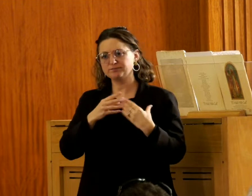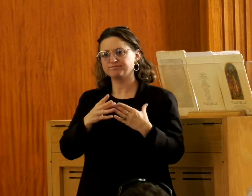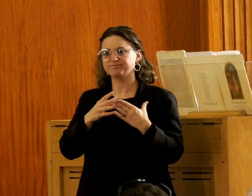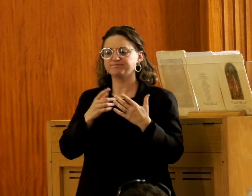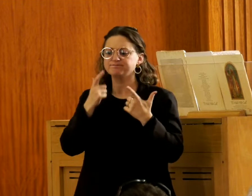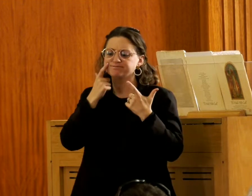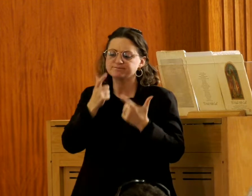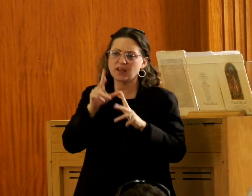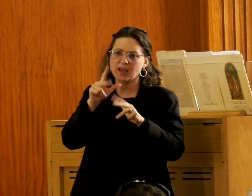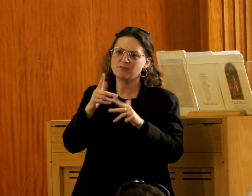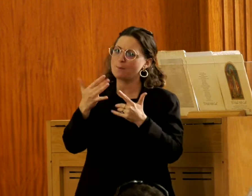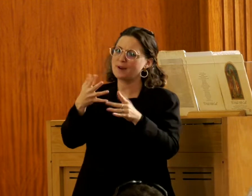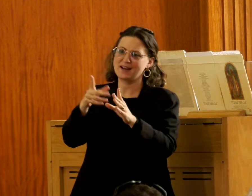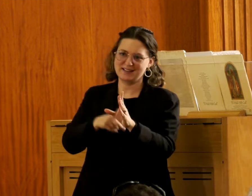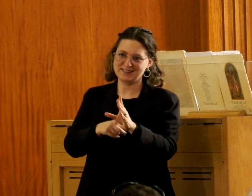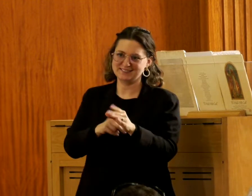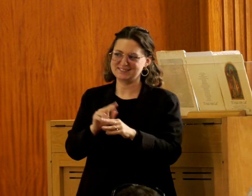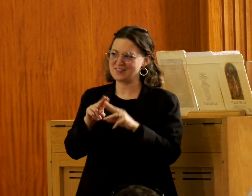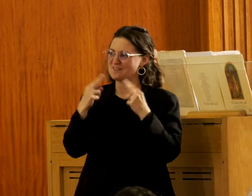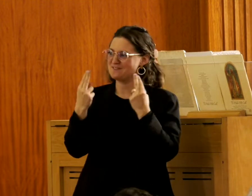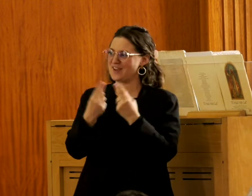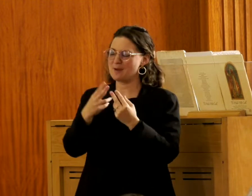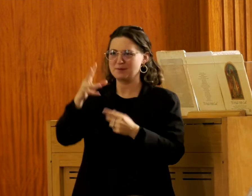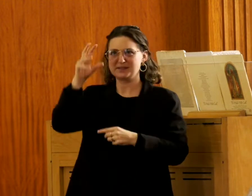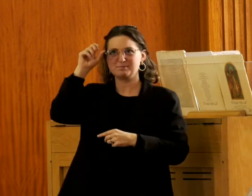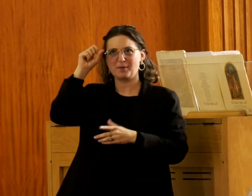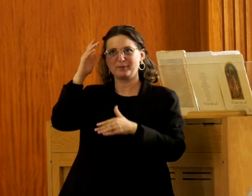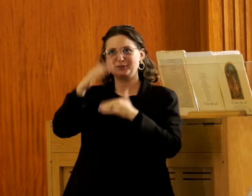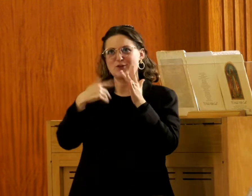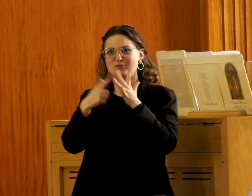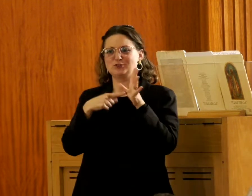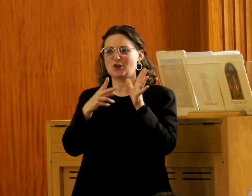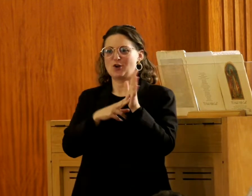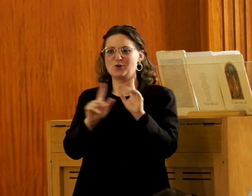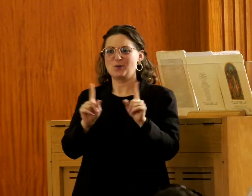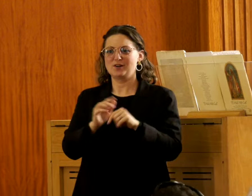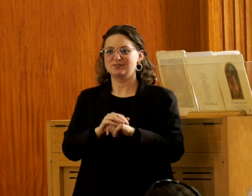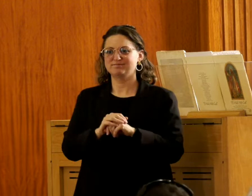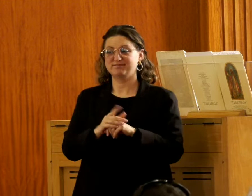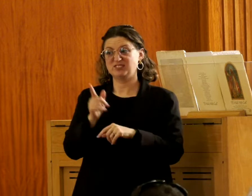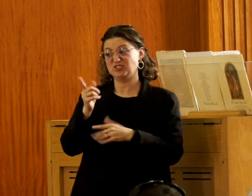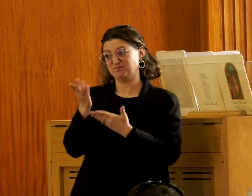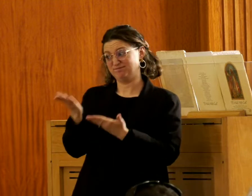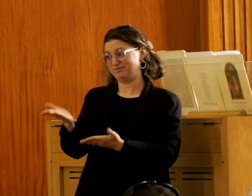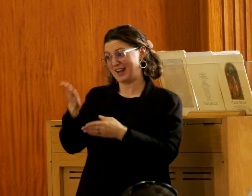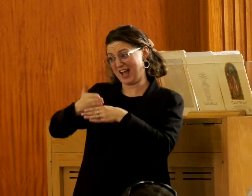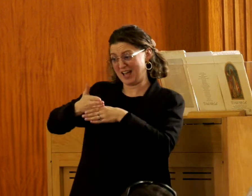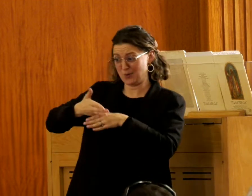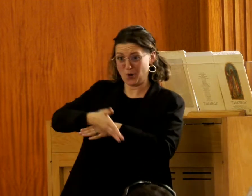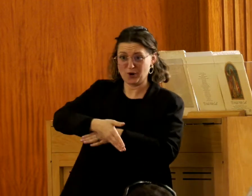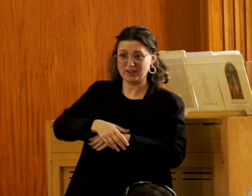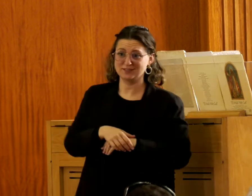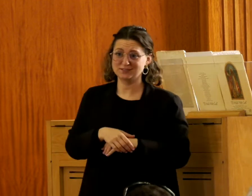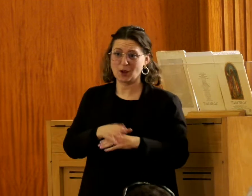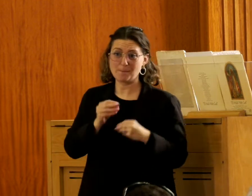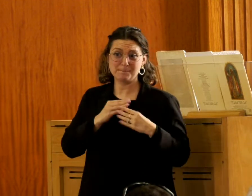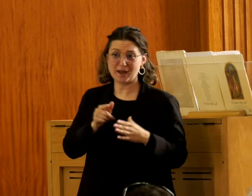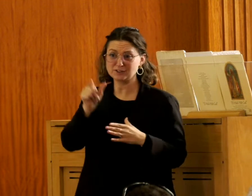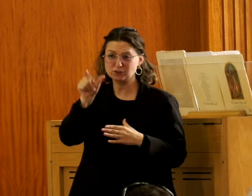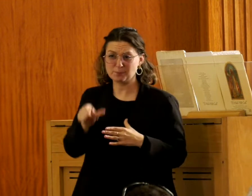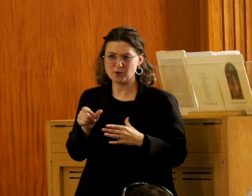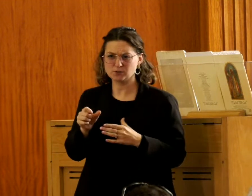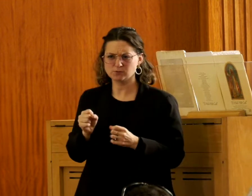years. The family's lasting memories of Joan are simple: a hard-working, passionate figure of